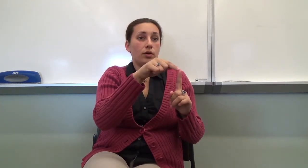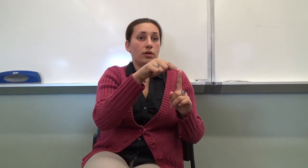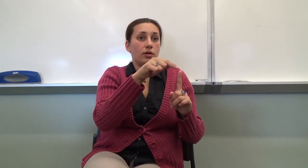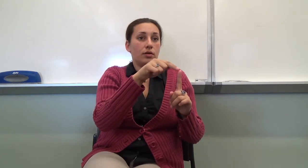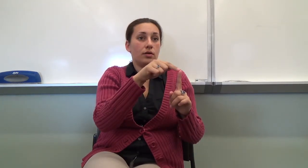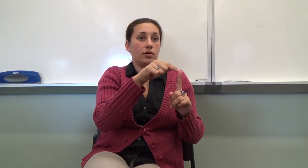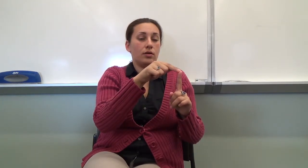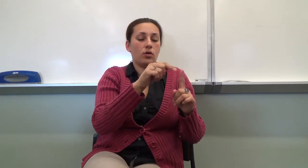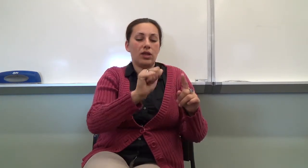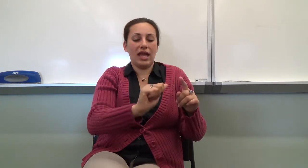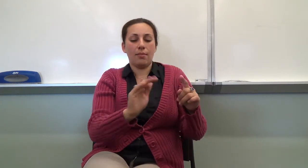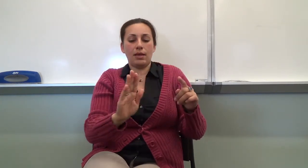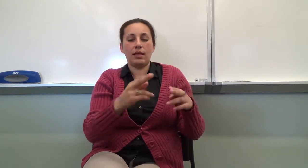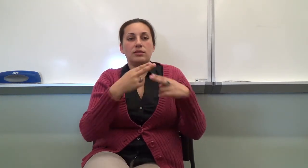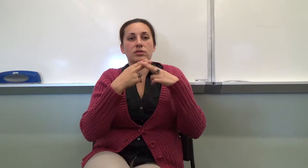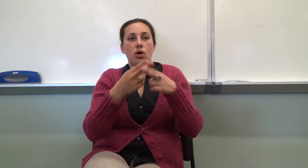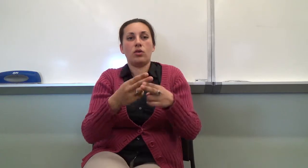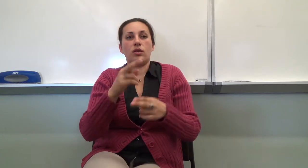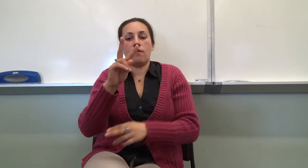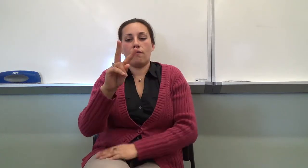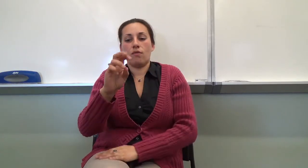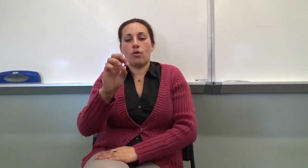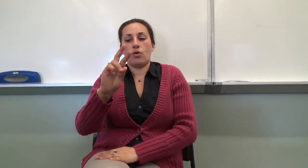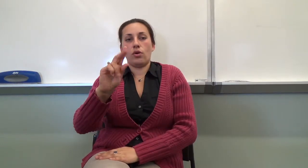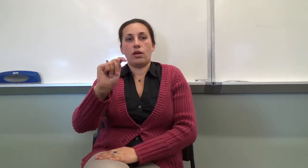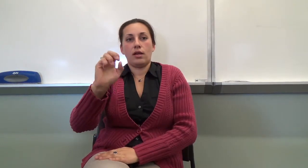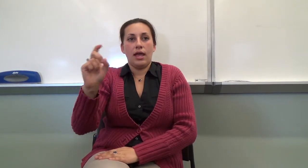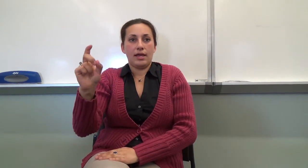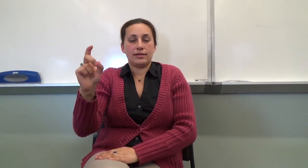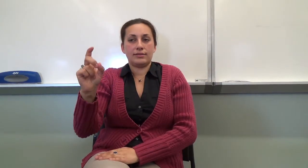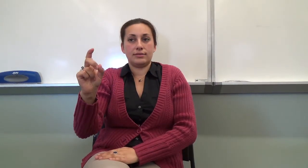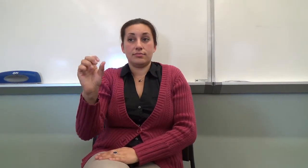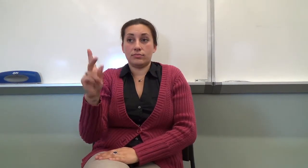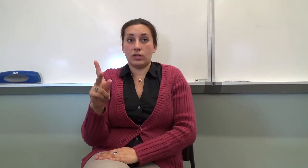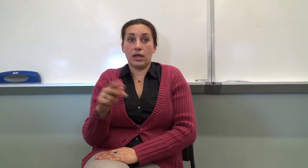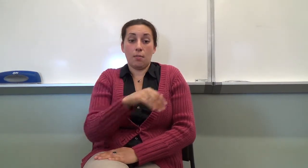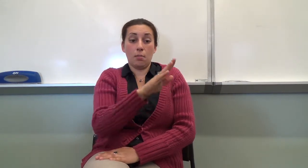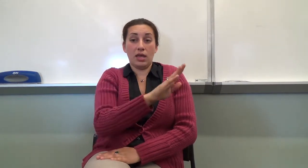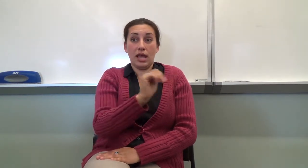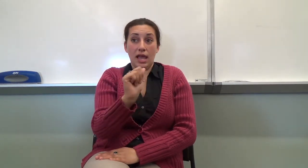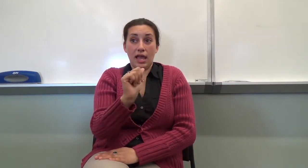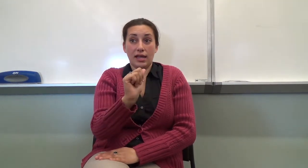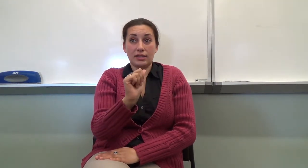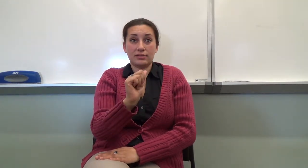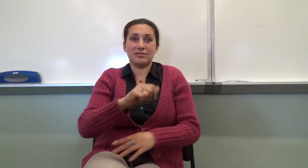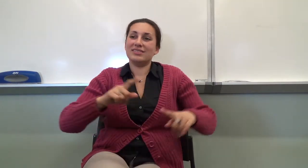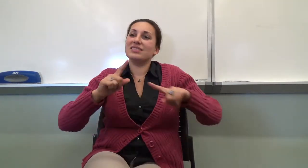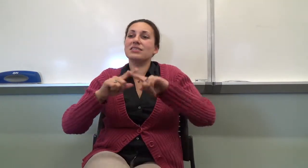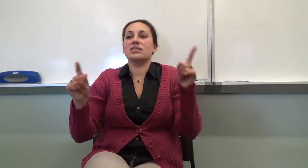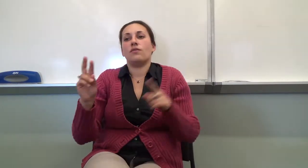AB. BA would not be right. BA would be a different ray. If you're talking about